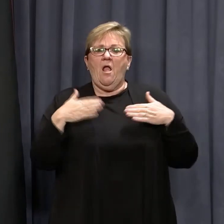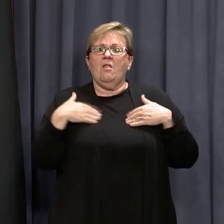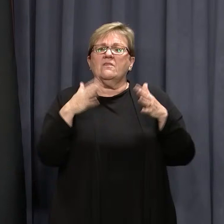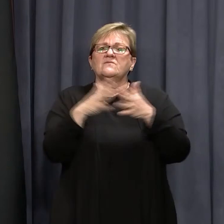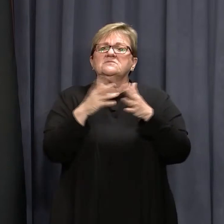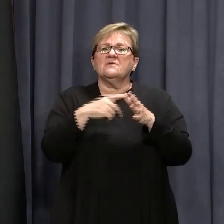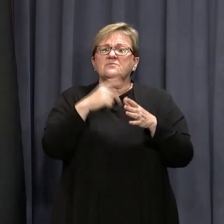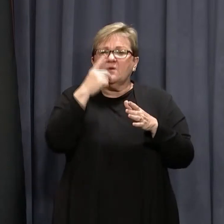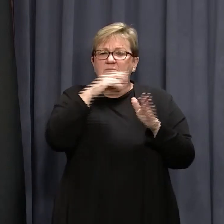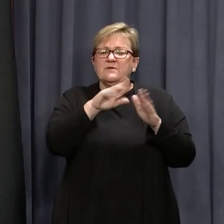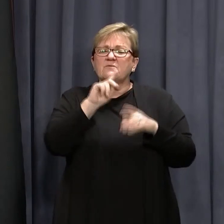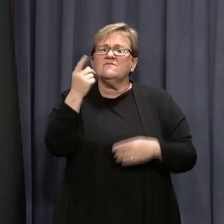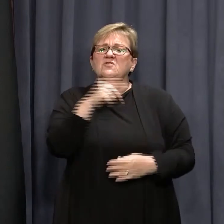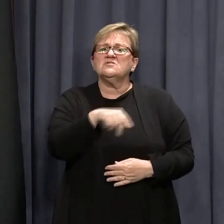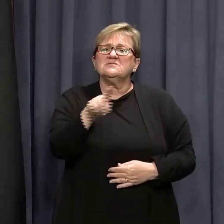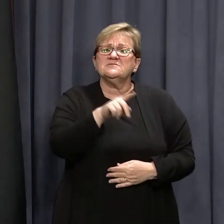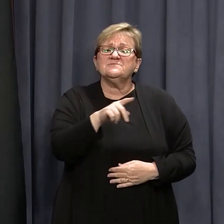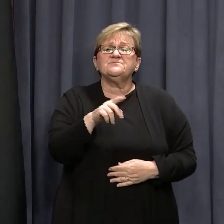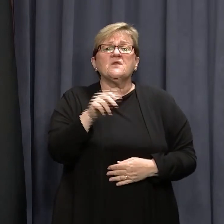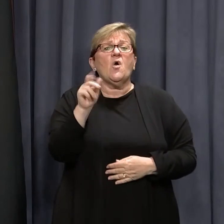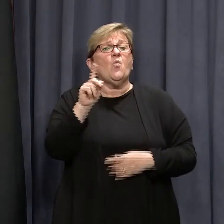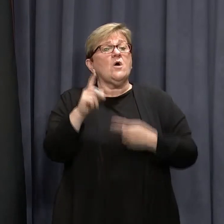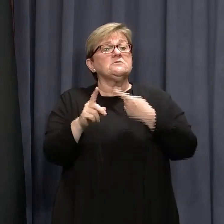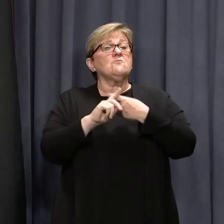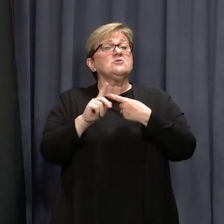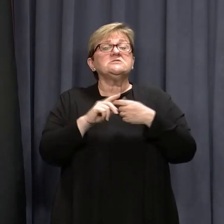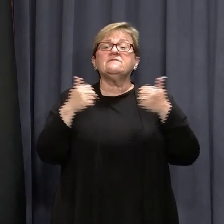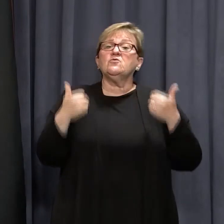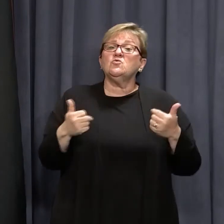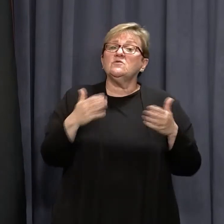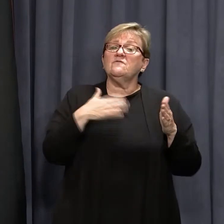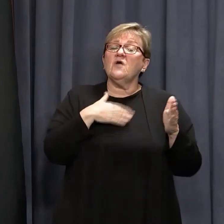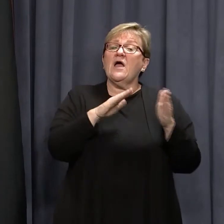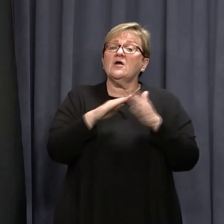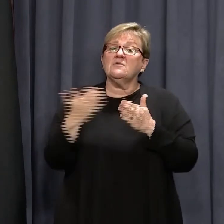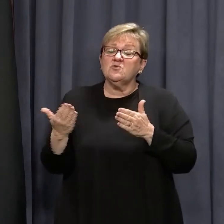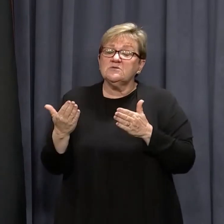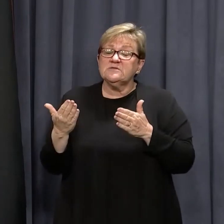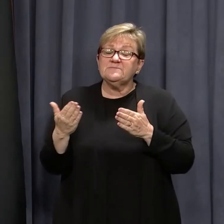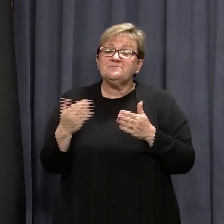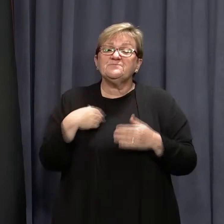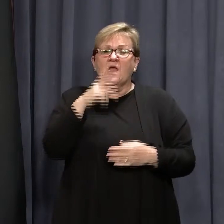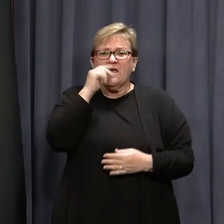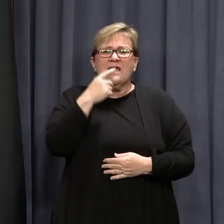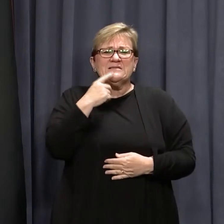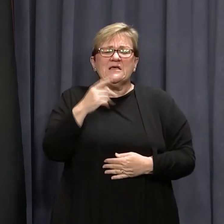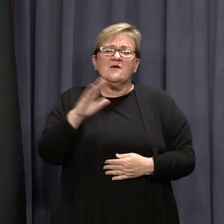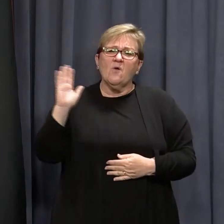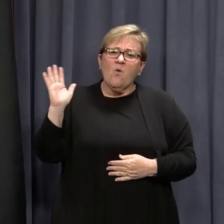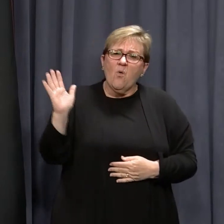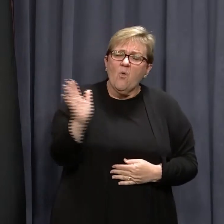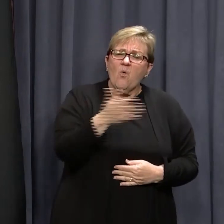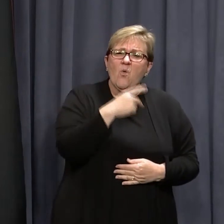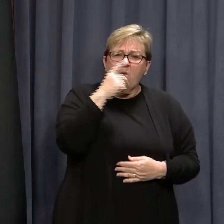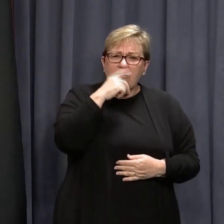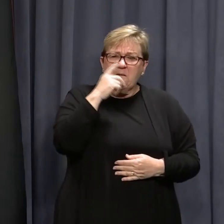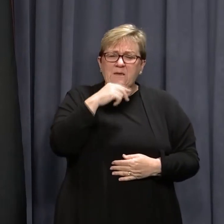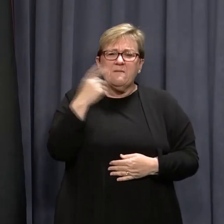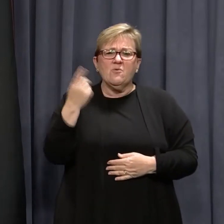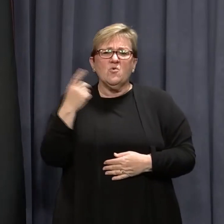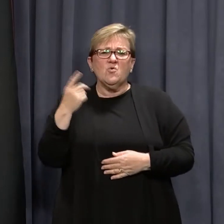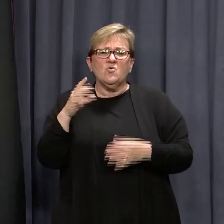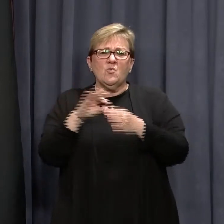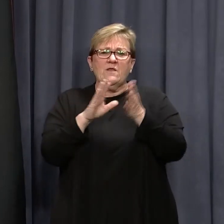community. On a positive note for our community, I can report that on all the cases associated